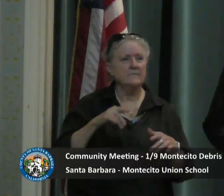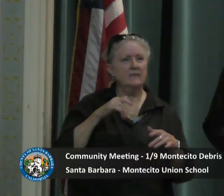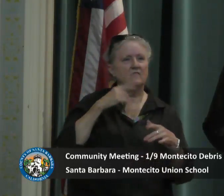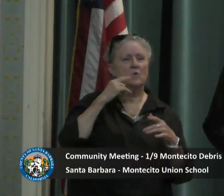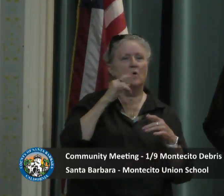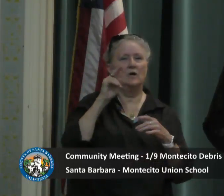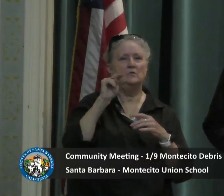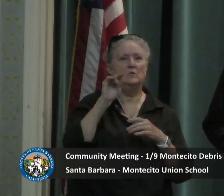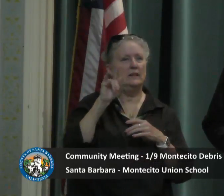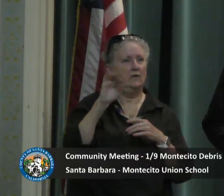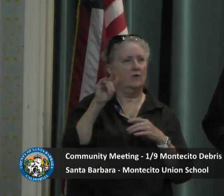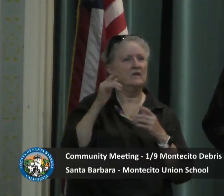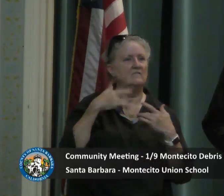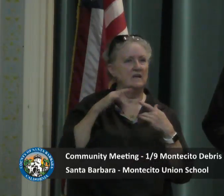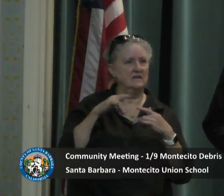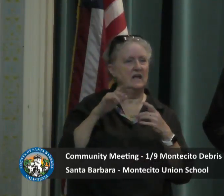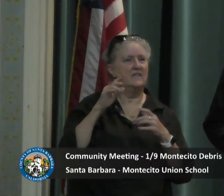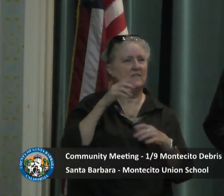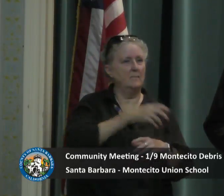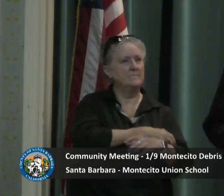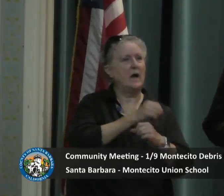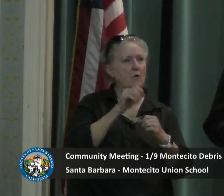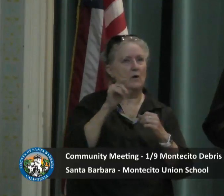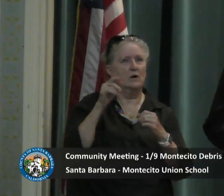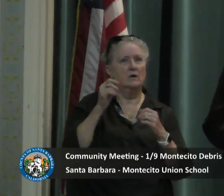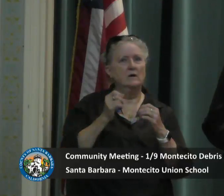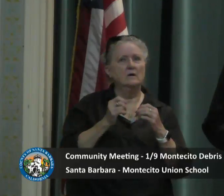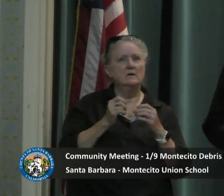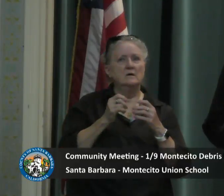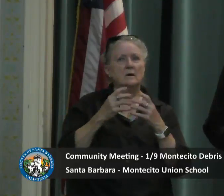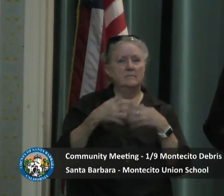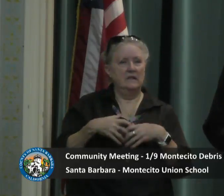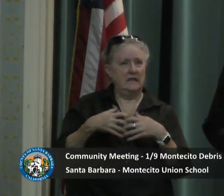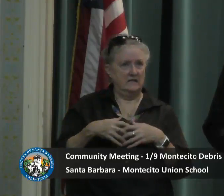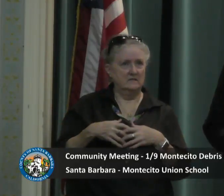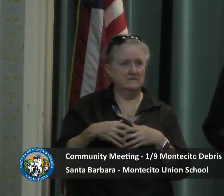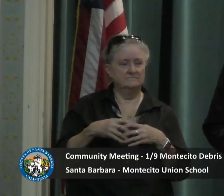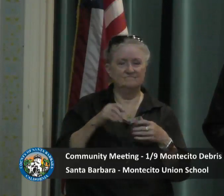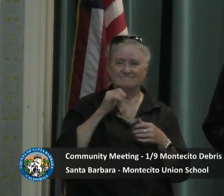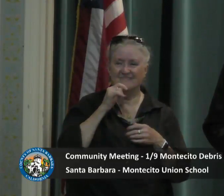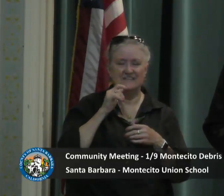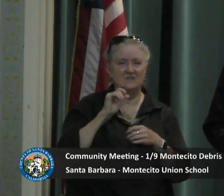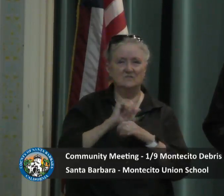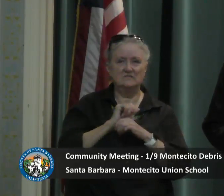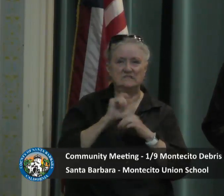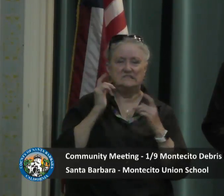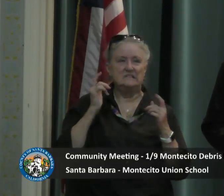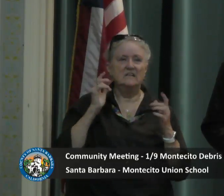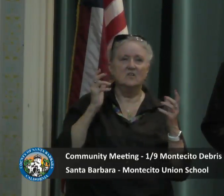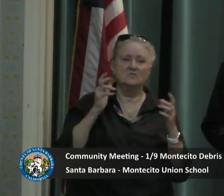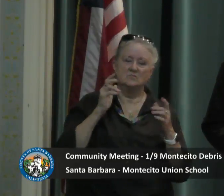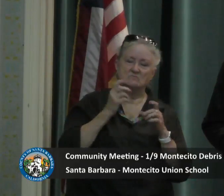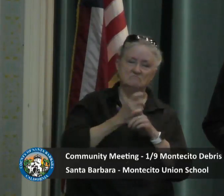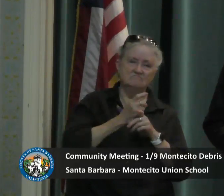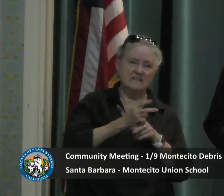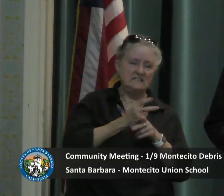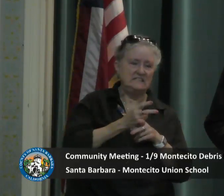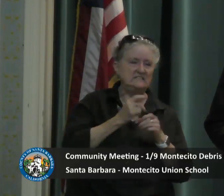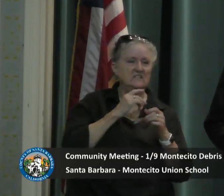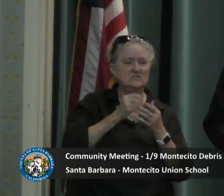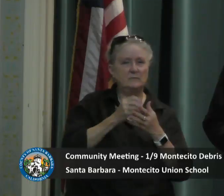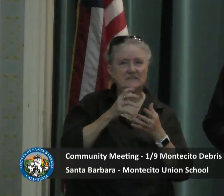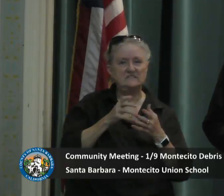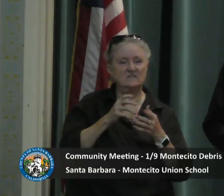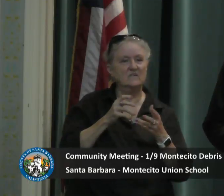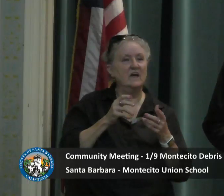at the power. Sirens are not the panacea that you would think they are. They require a lot of maintenance. They're very